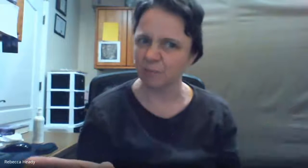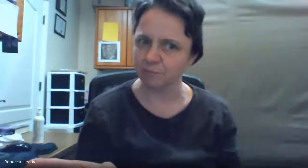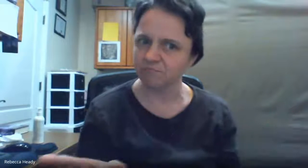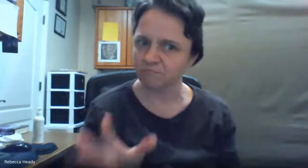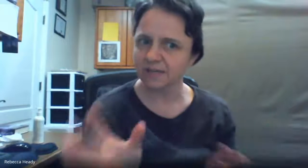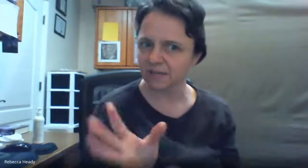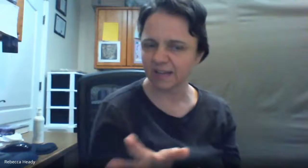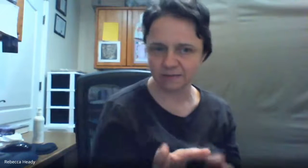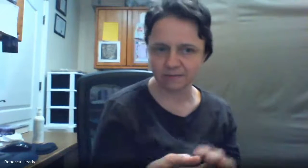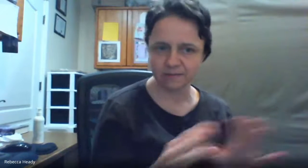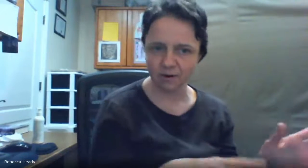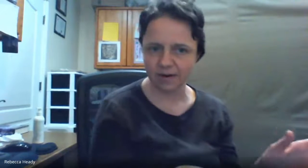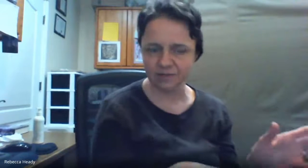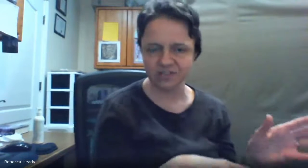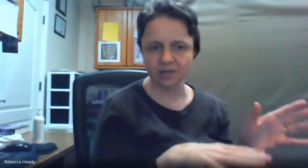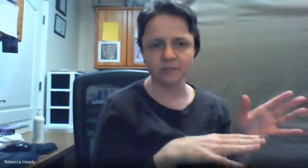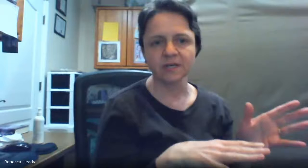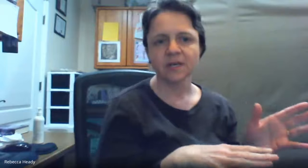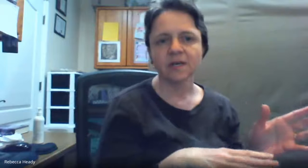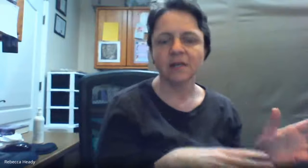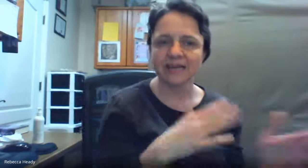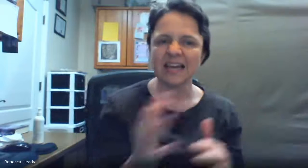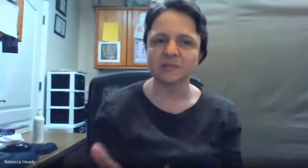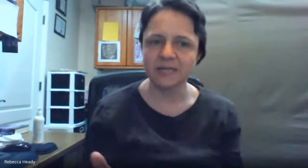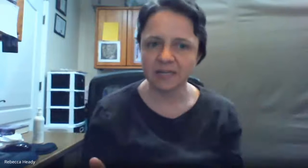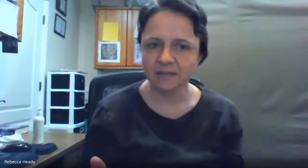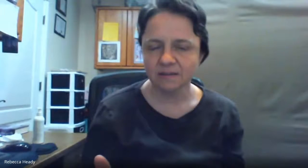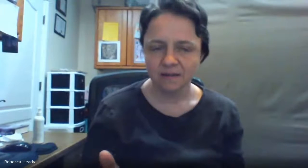idiom, like our English idioms, not exact meaning.